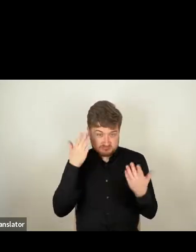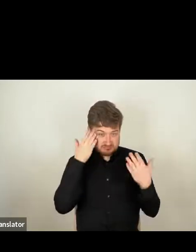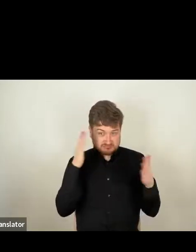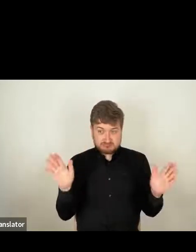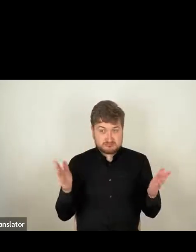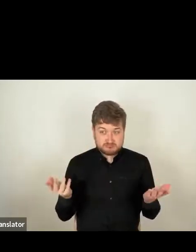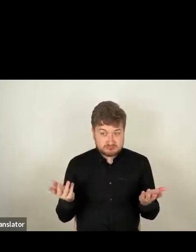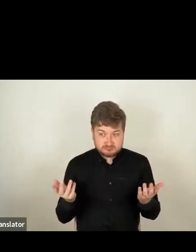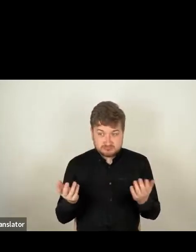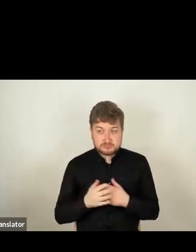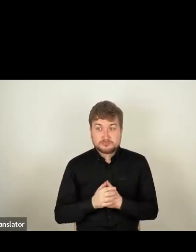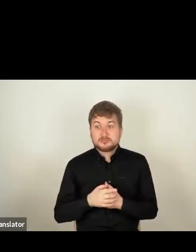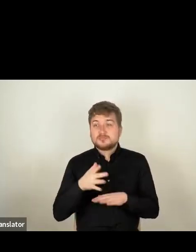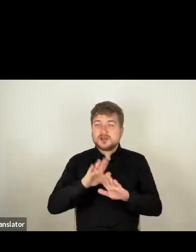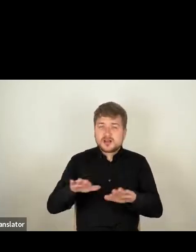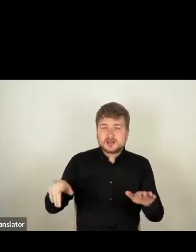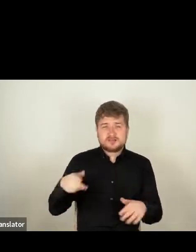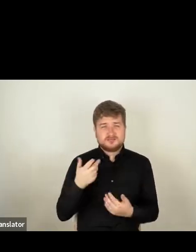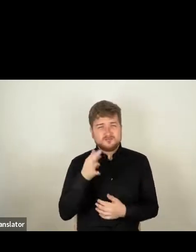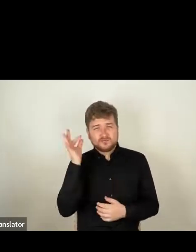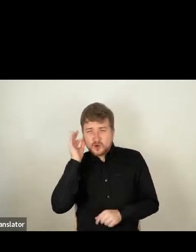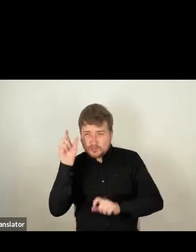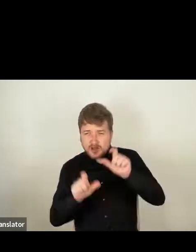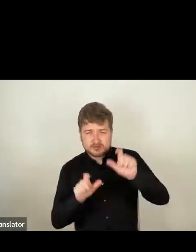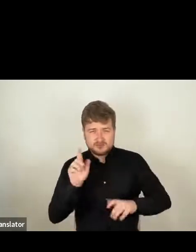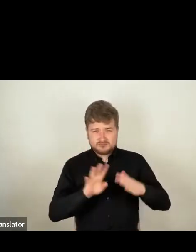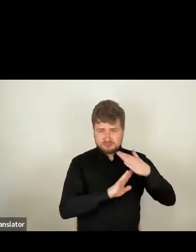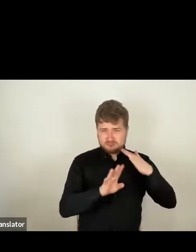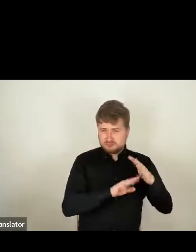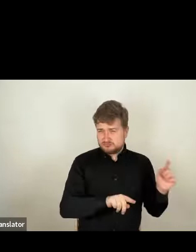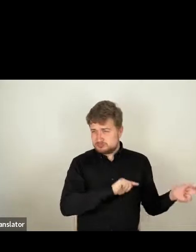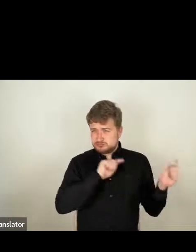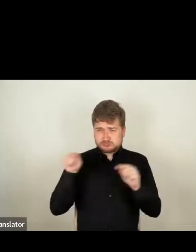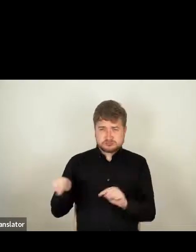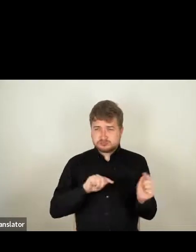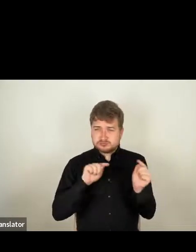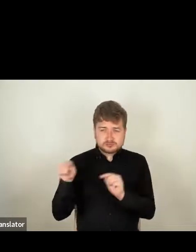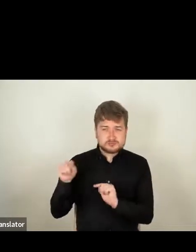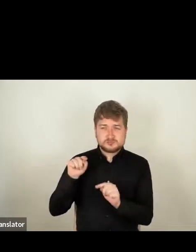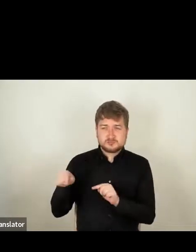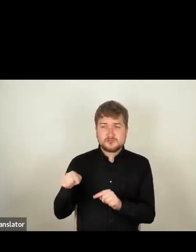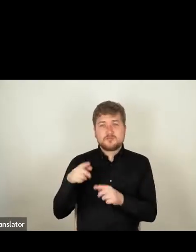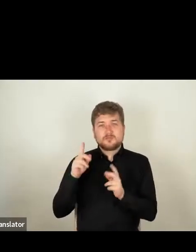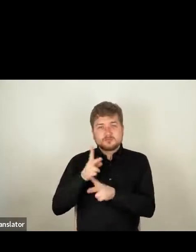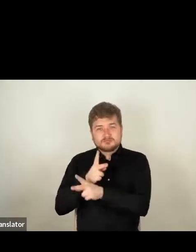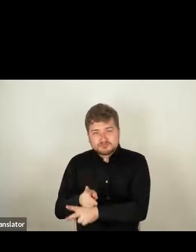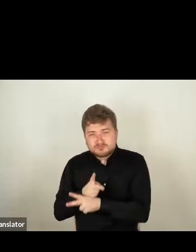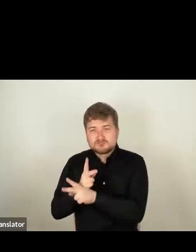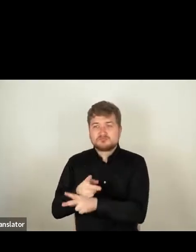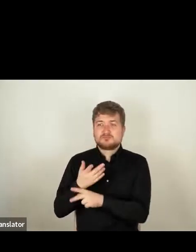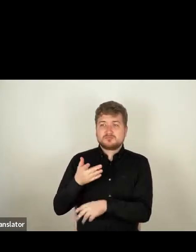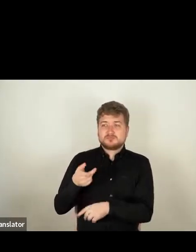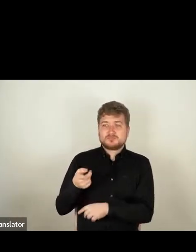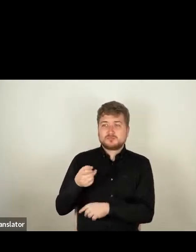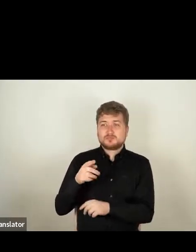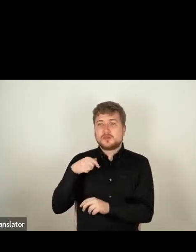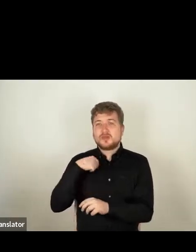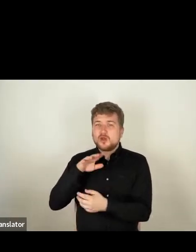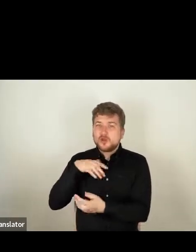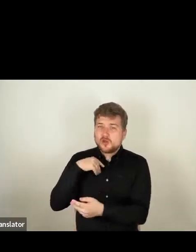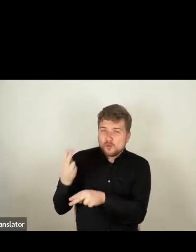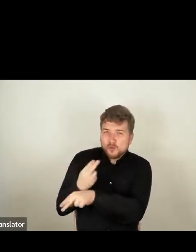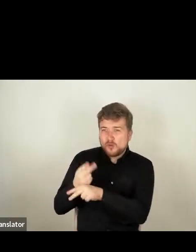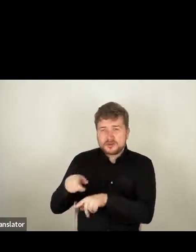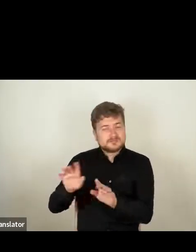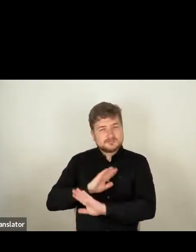as refugees, and how we protect those women and children from exploitation, from trafficking, and from all the